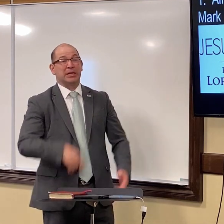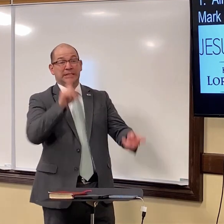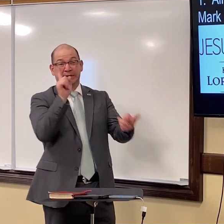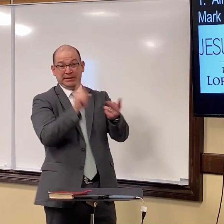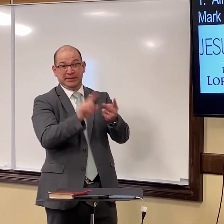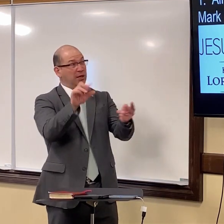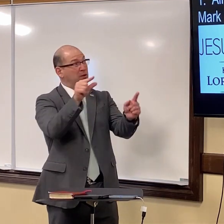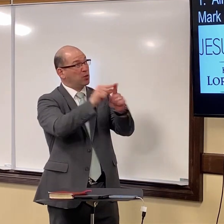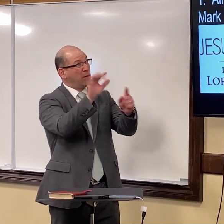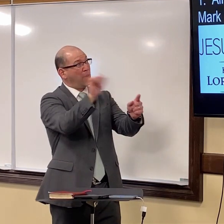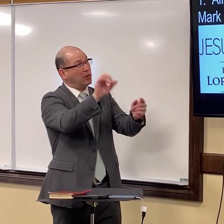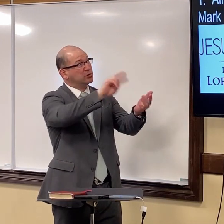all power.